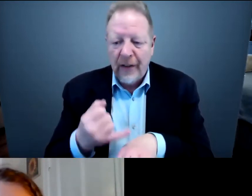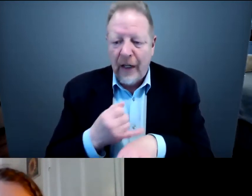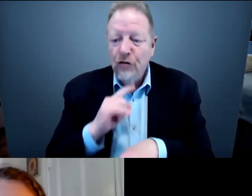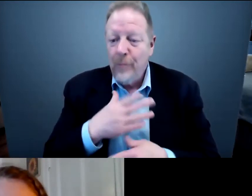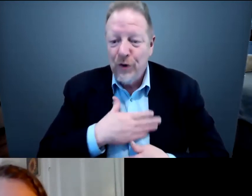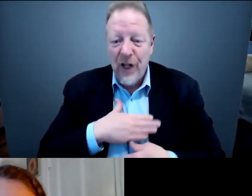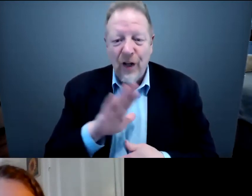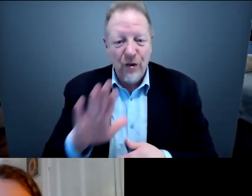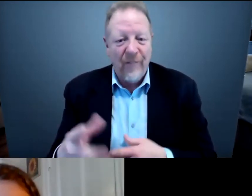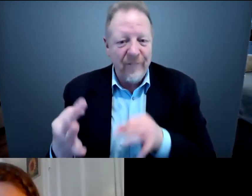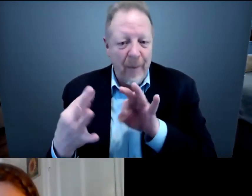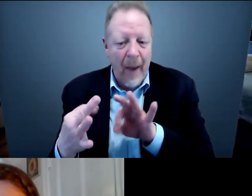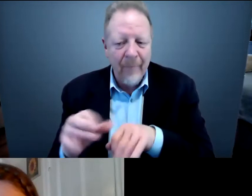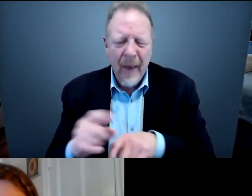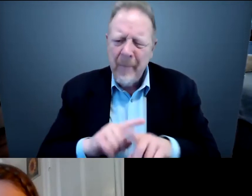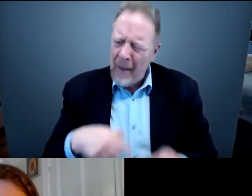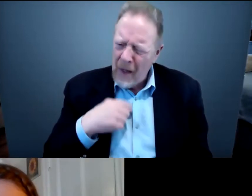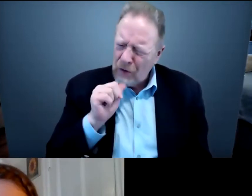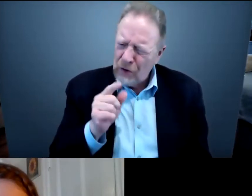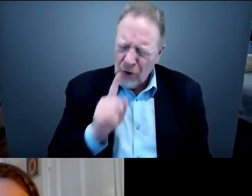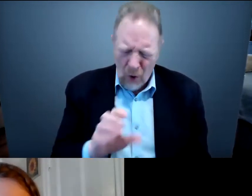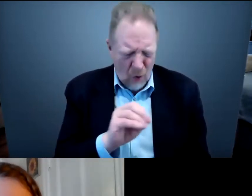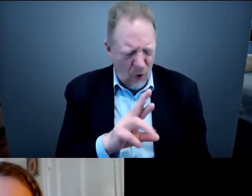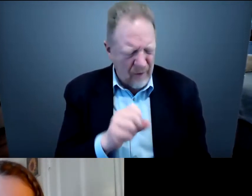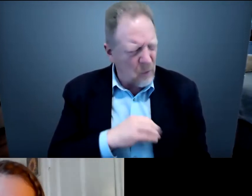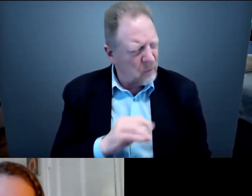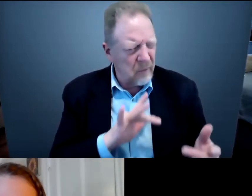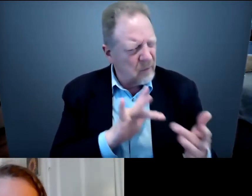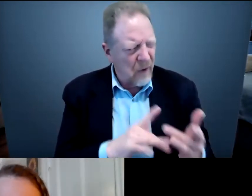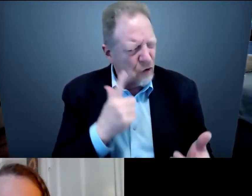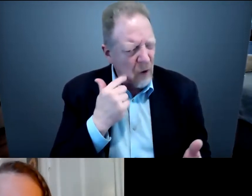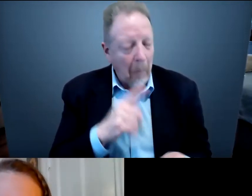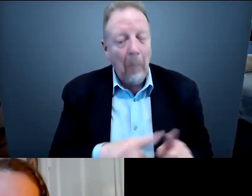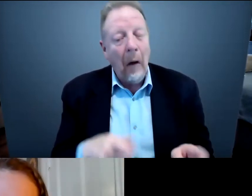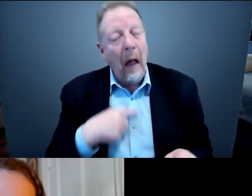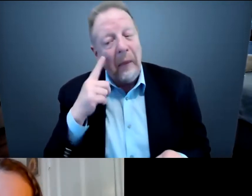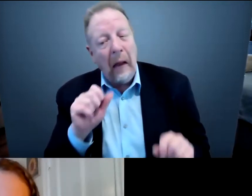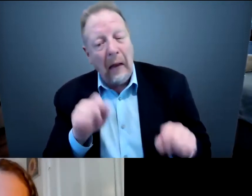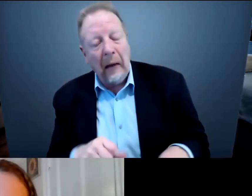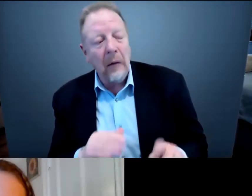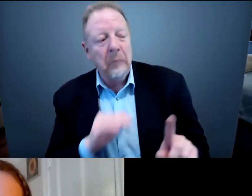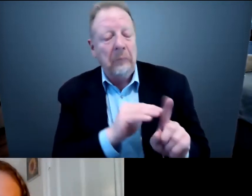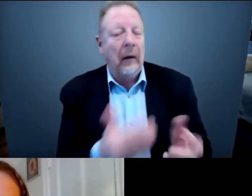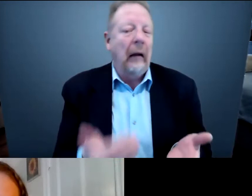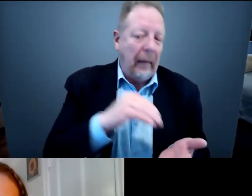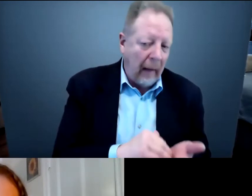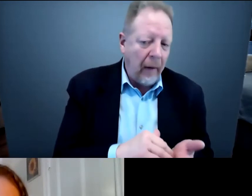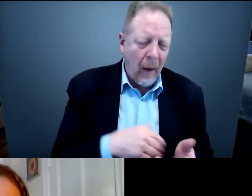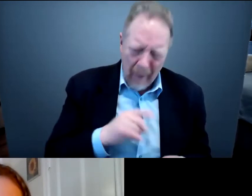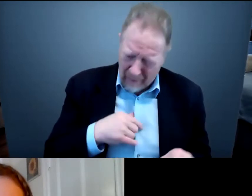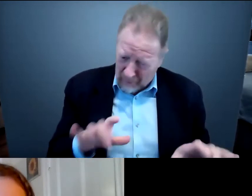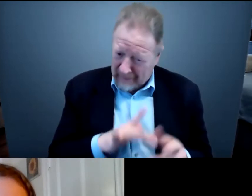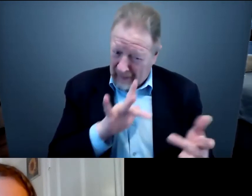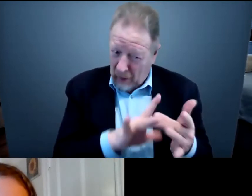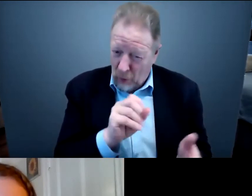I'm not sure about recently with ORS, but it's definitely something to revisit. I don't know if that's something we've done in the past, but that's a